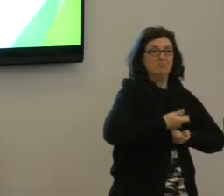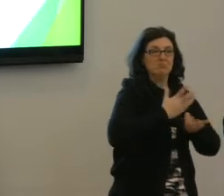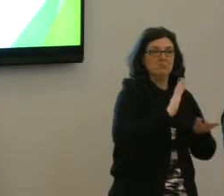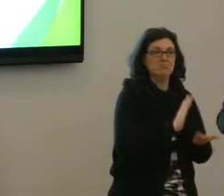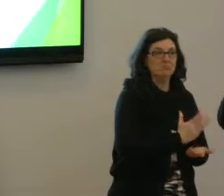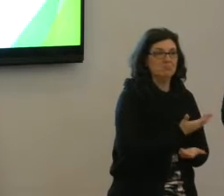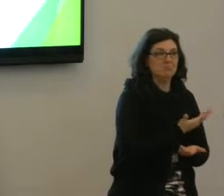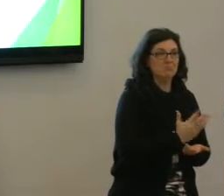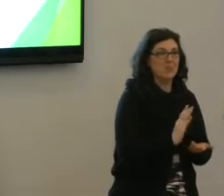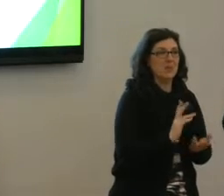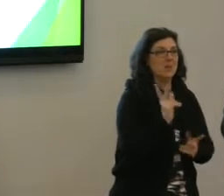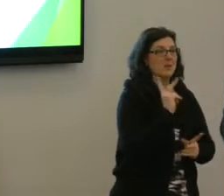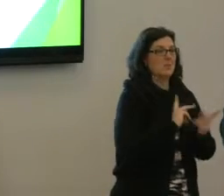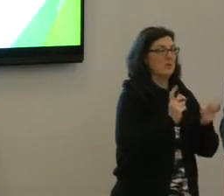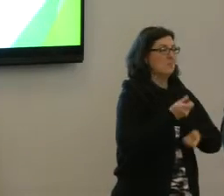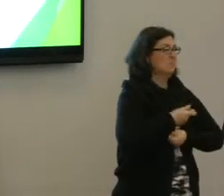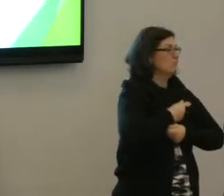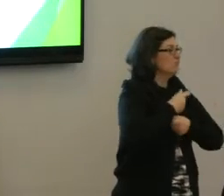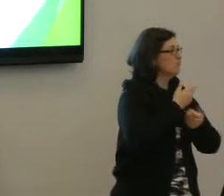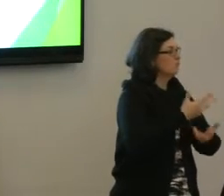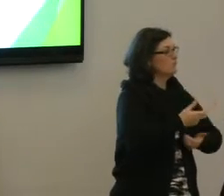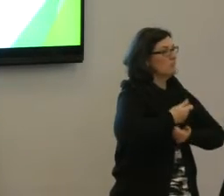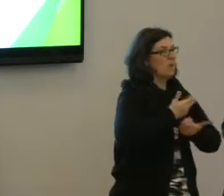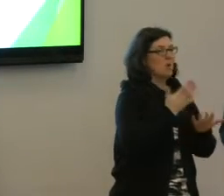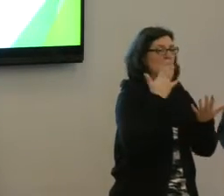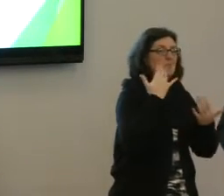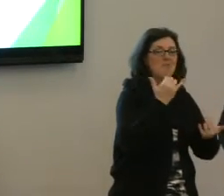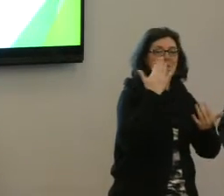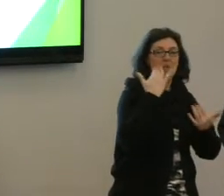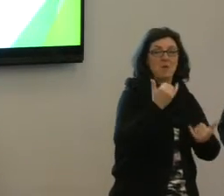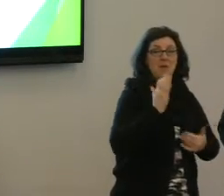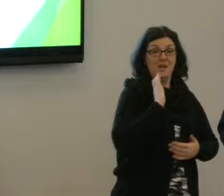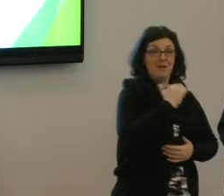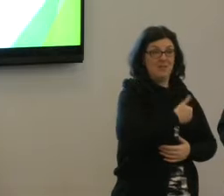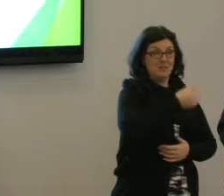are the things where people cry, and is our